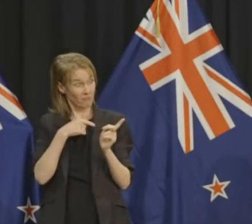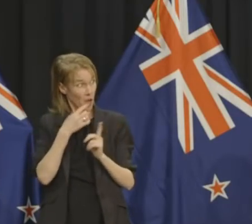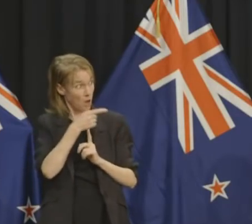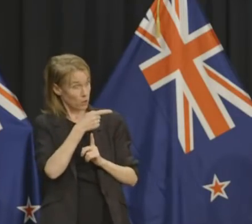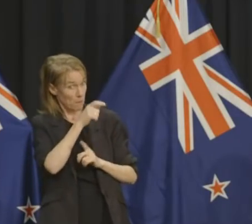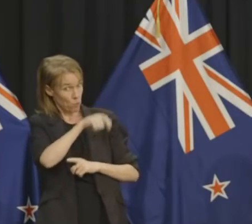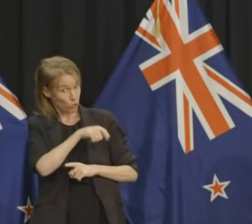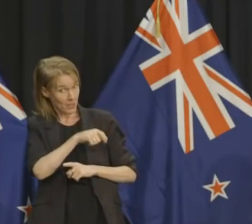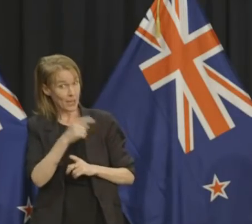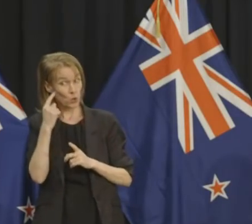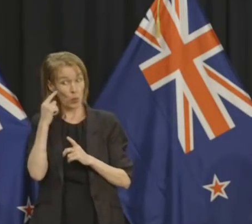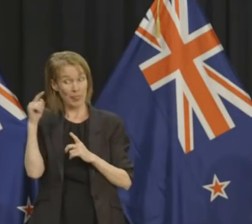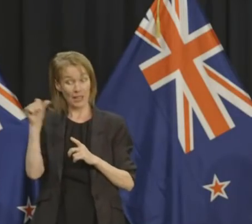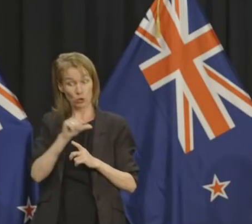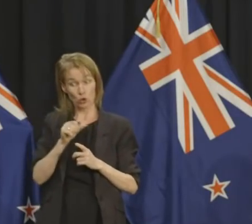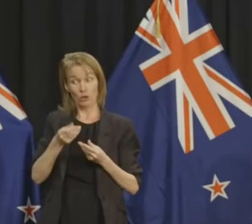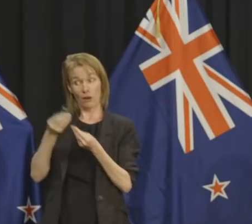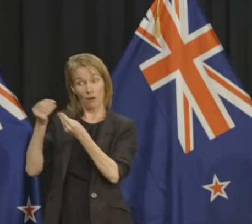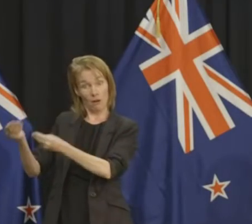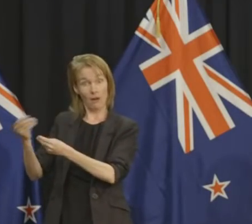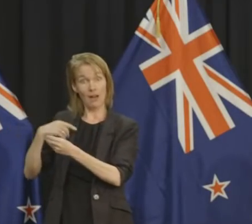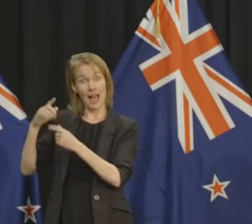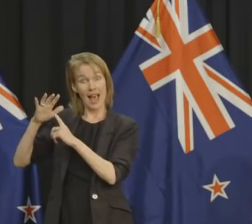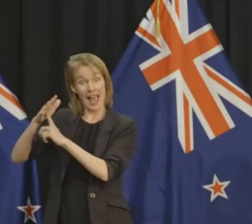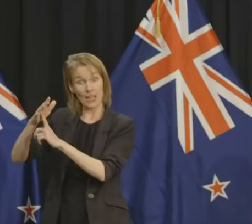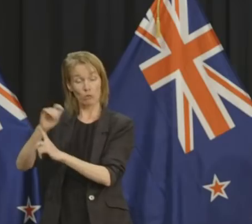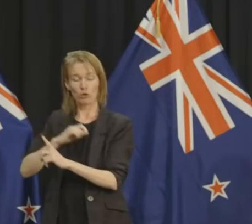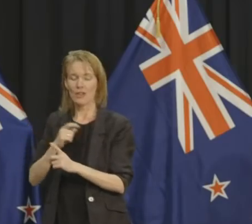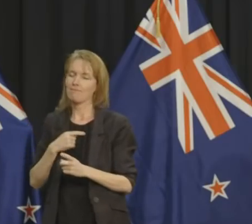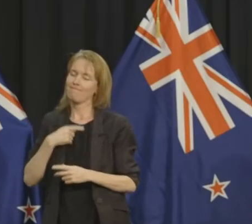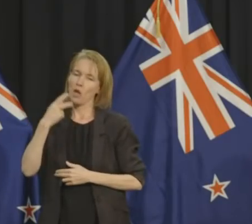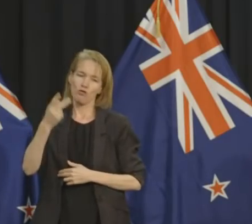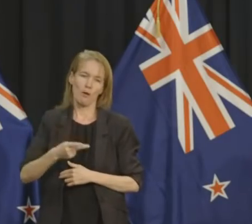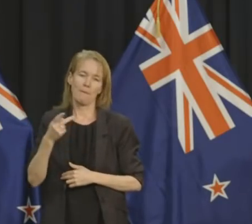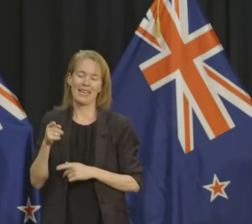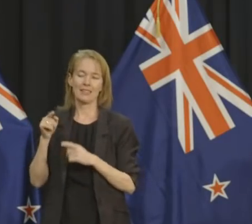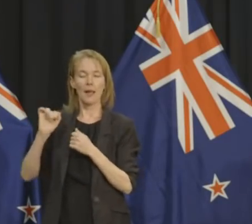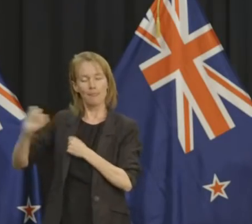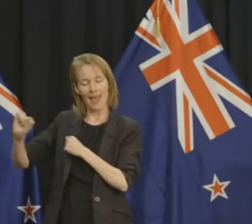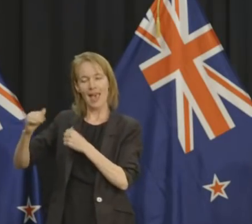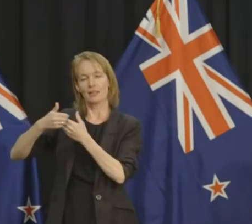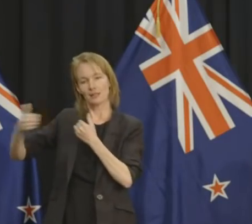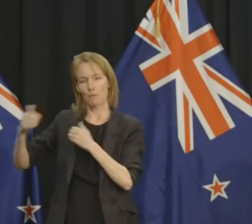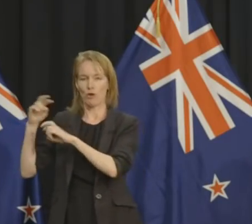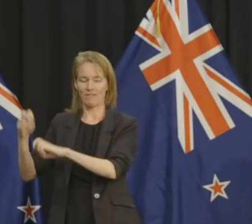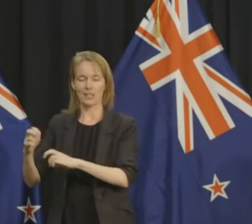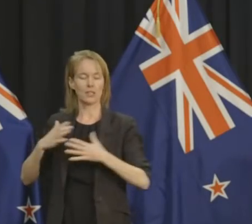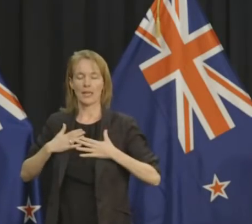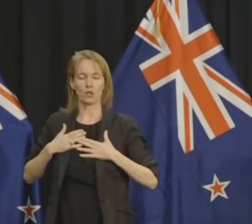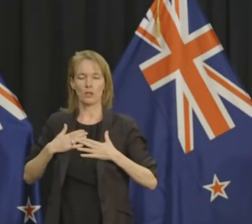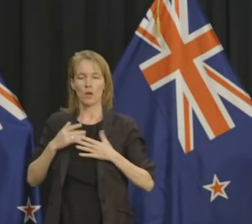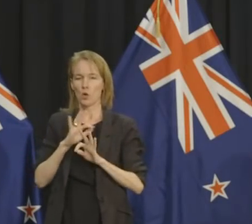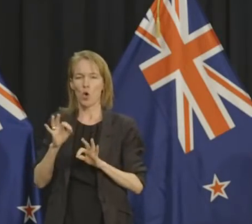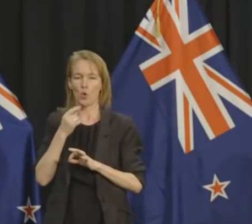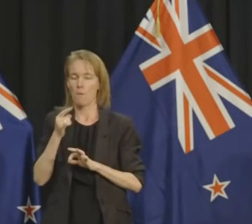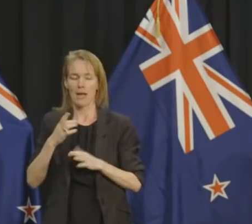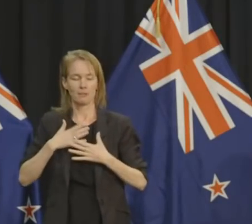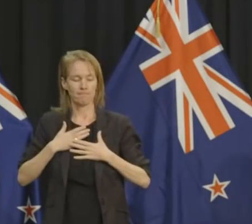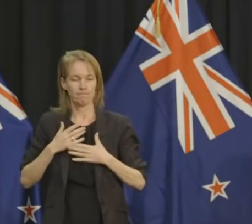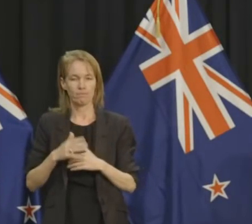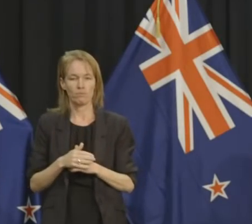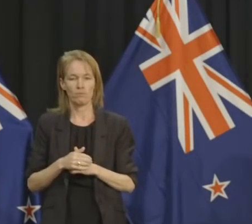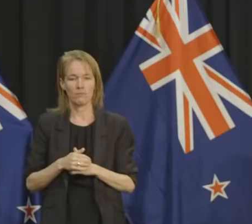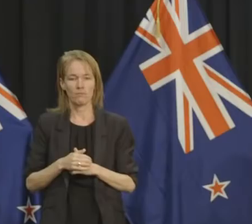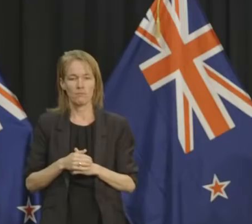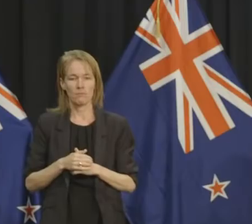a thorough investigation going on here. It's being done independently, and I'm not going to preempt the outcomes of that. I just wanted to ask around the quarantine, breaking the